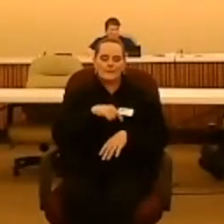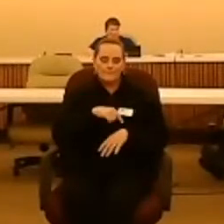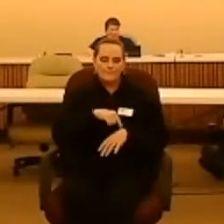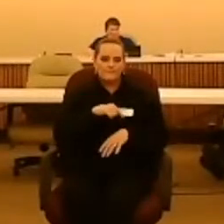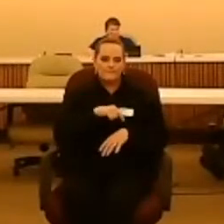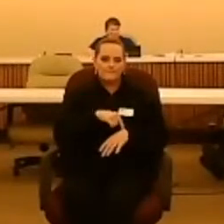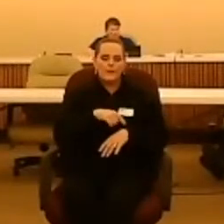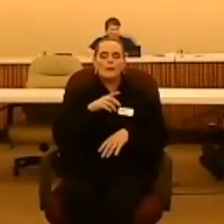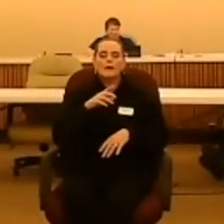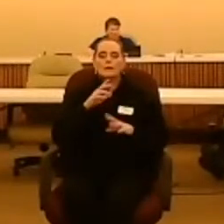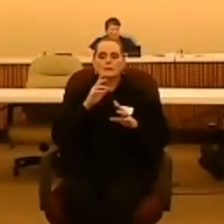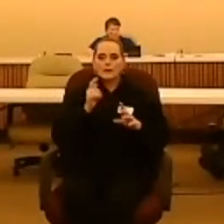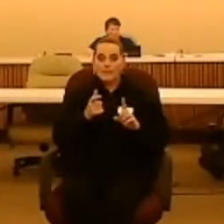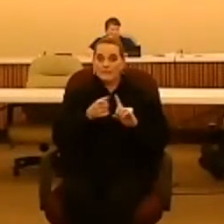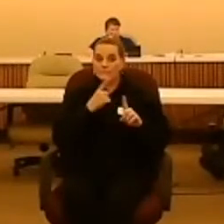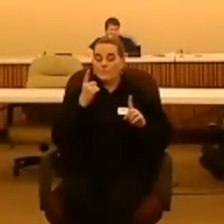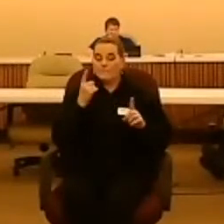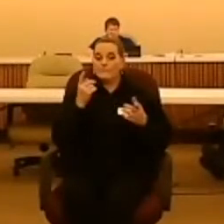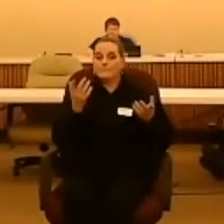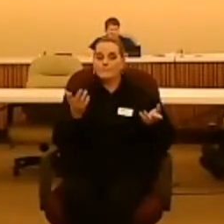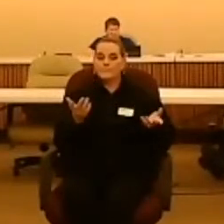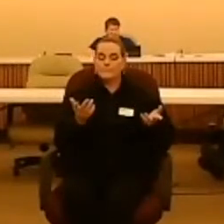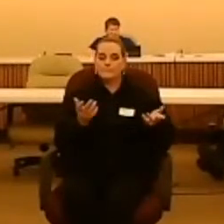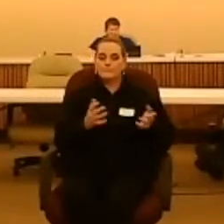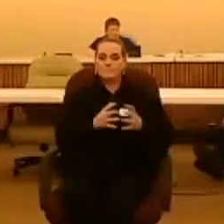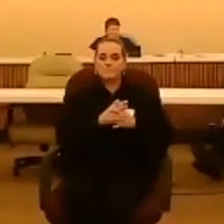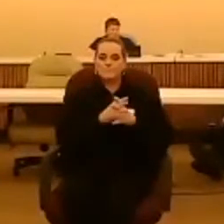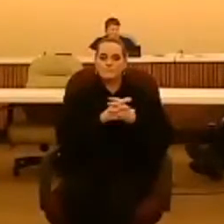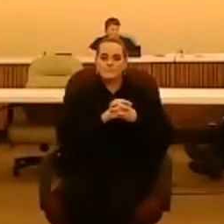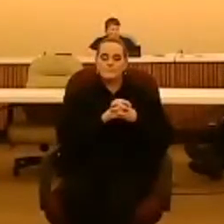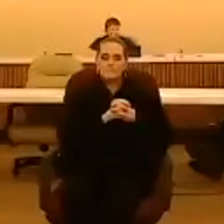And that is based off of